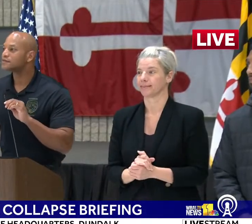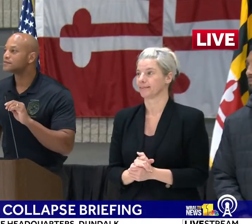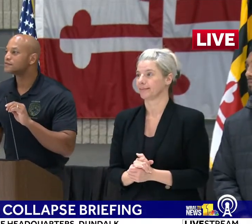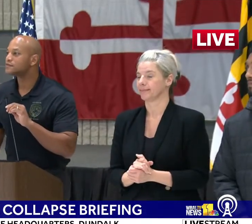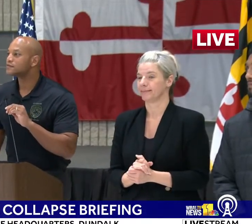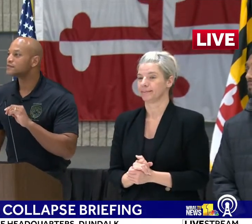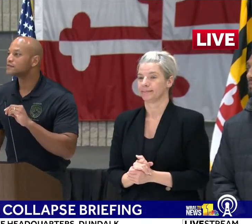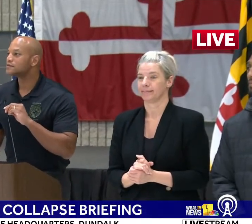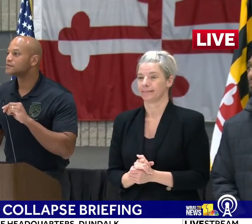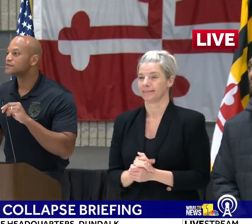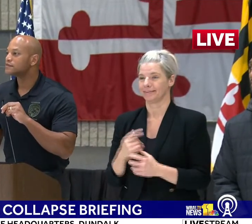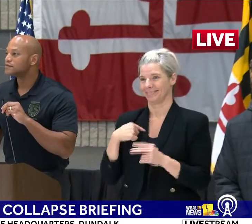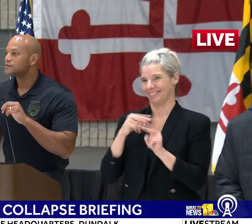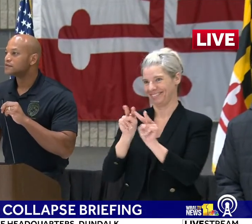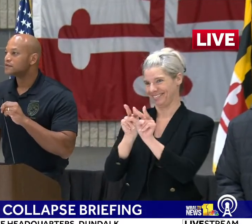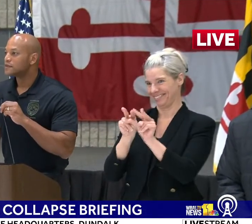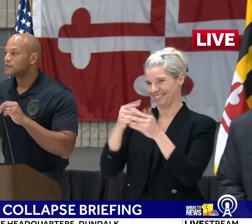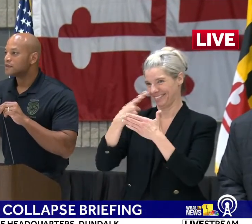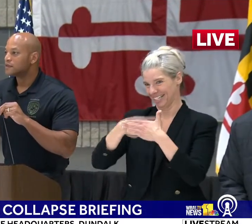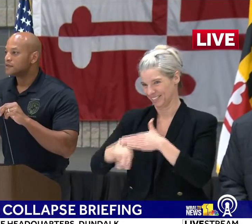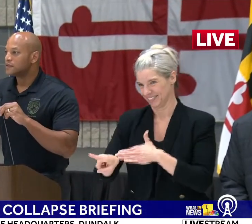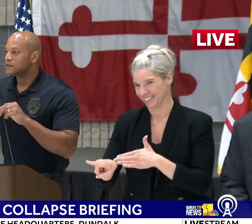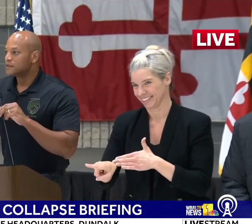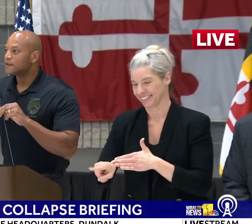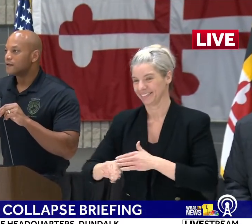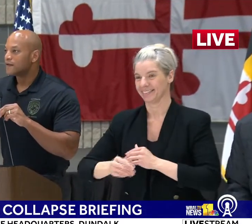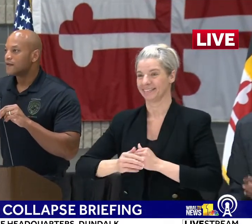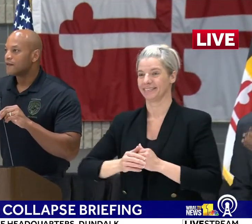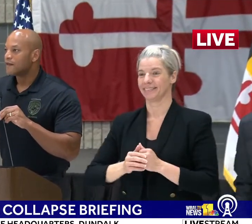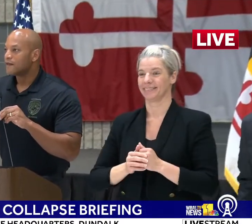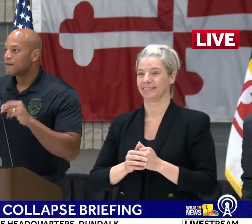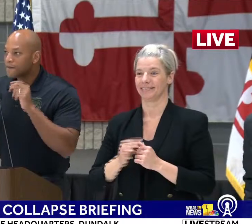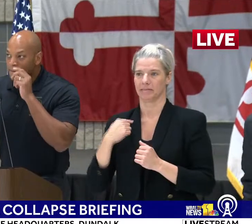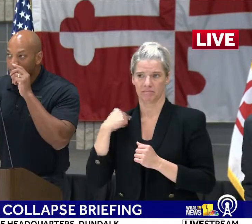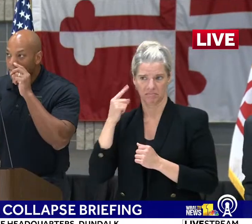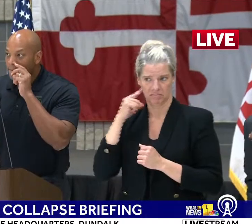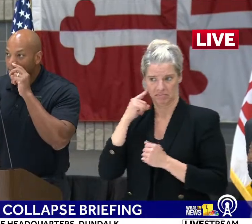Just looking forward to next week. It'll be 4 months on Tuesday.